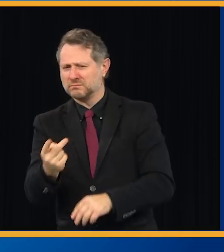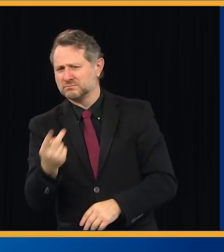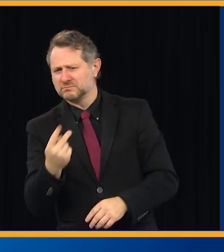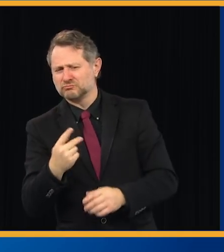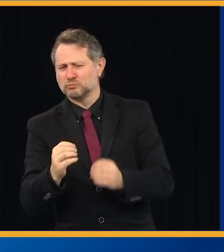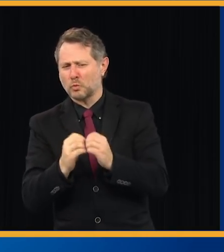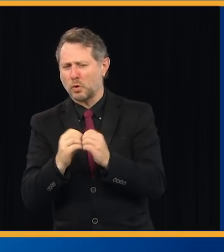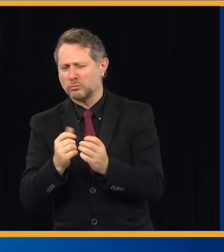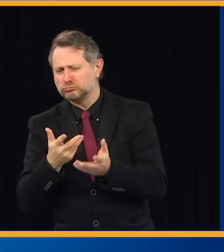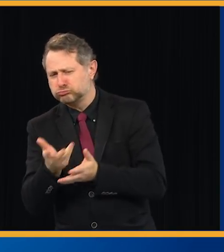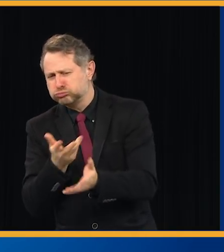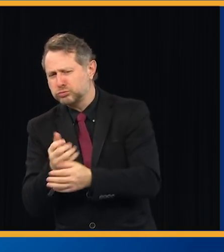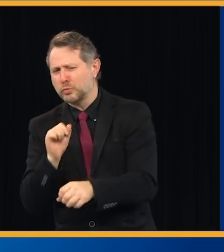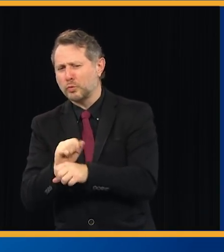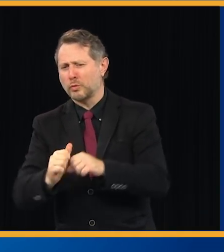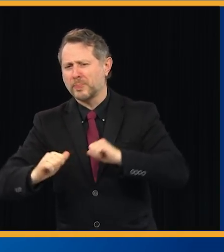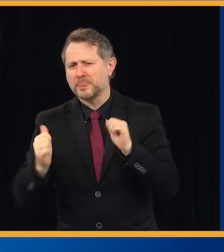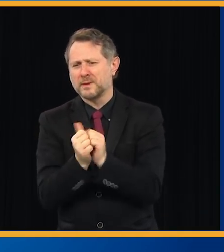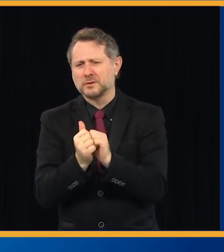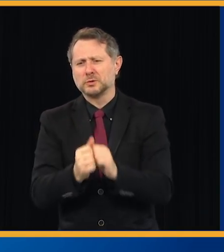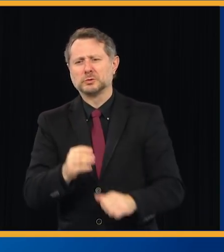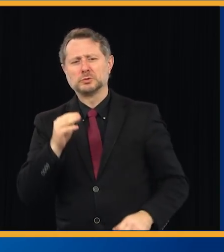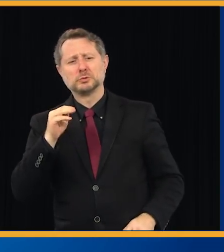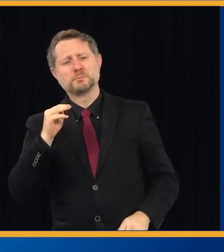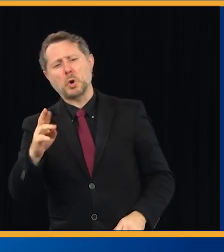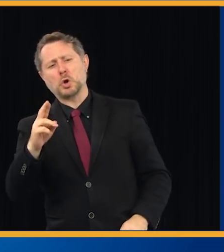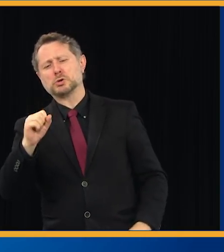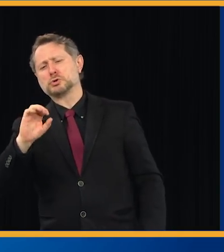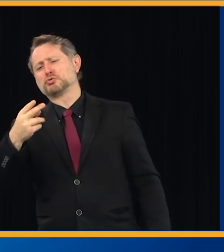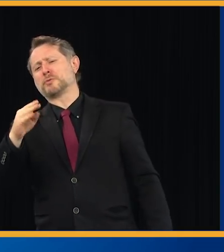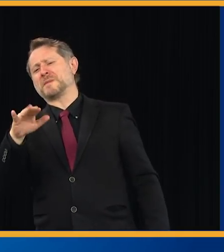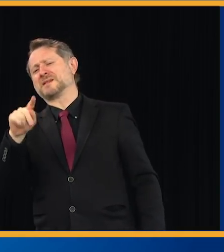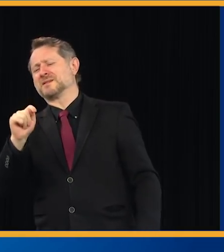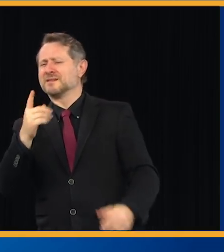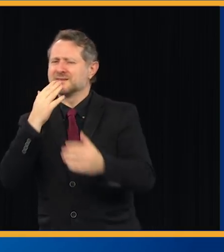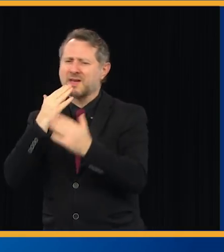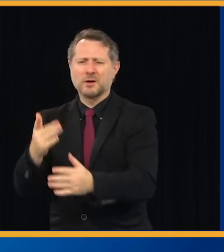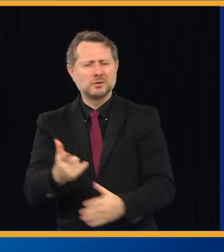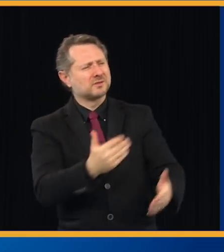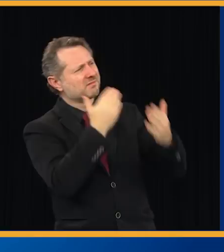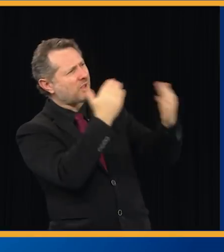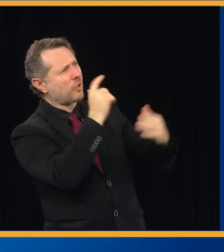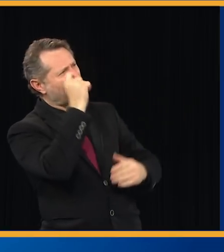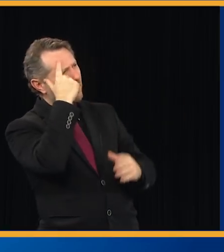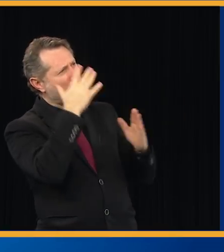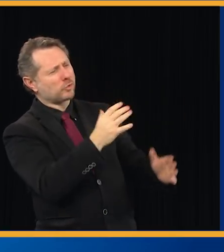working together. Mr. Schmidt, thank you. Okay. Thank you, Governor. Thank you.